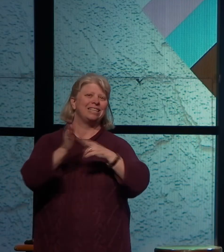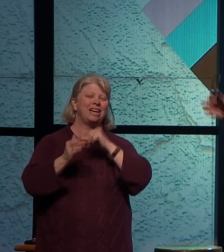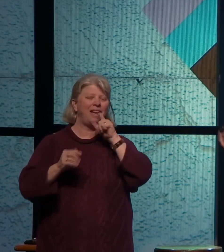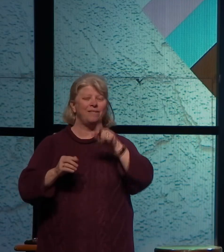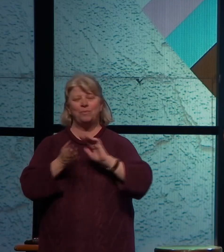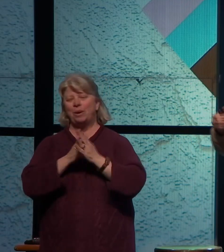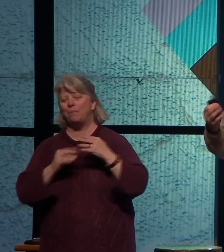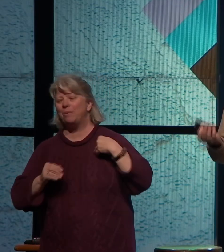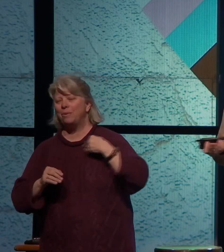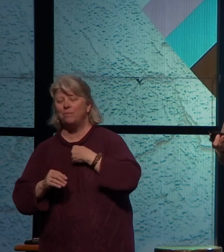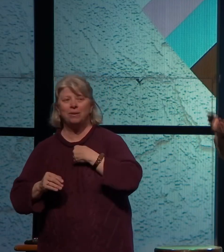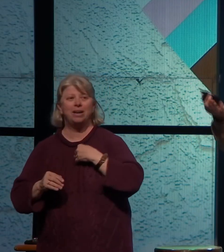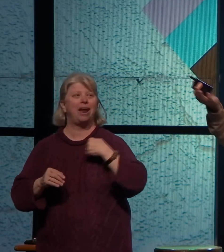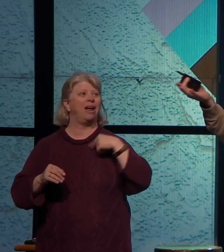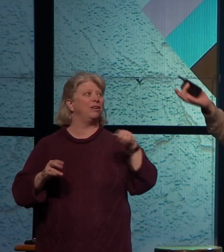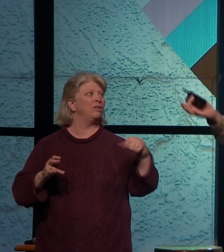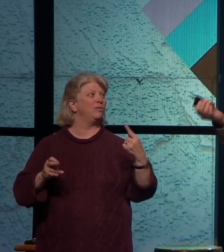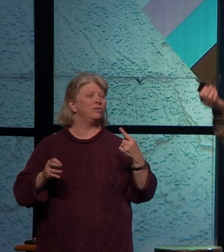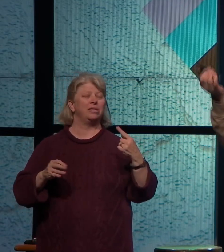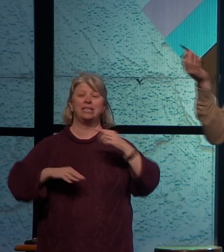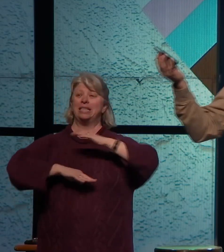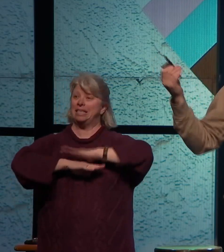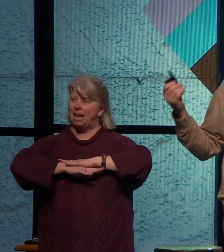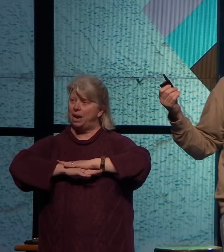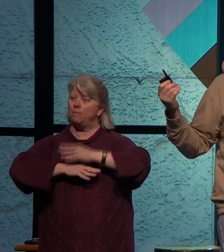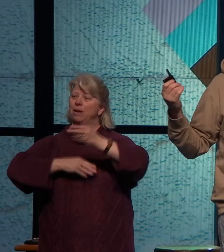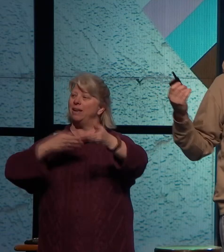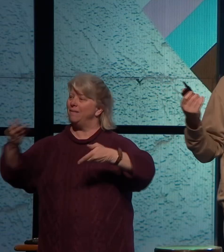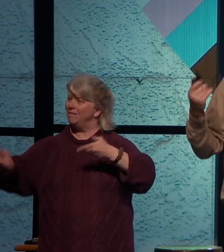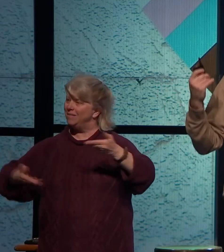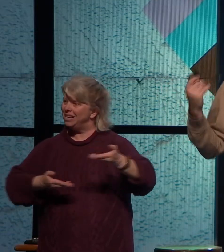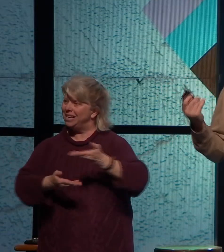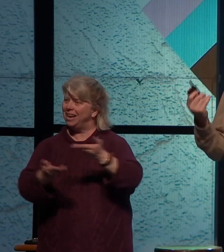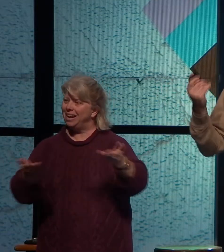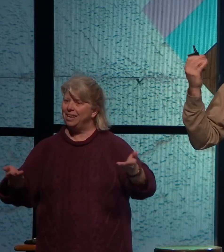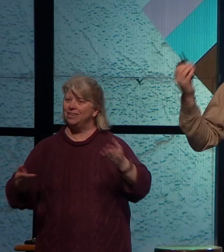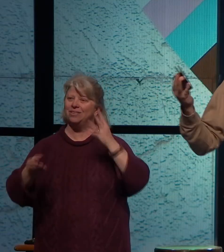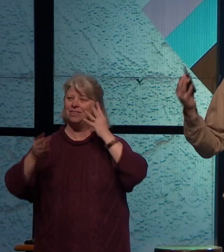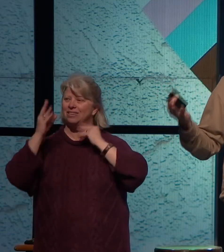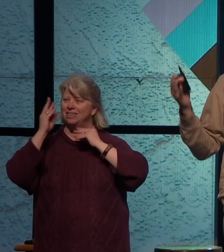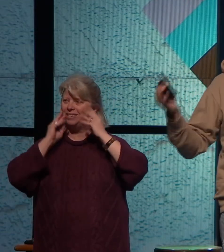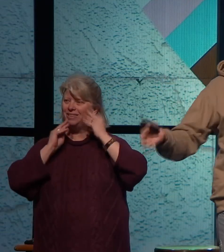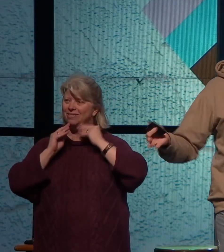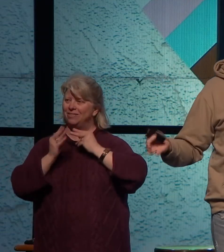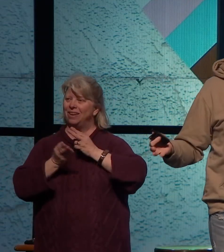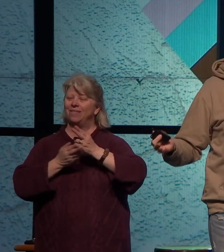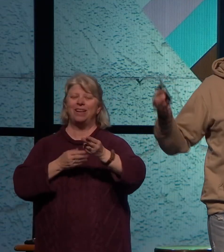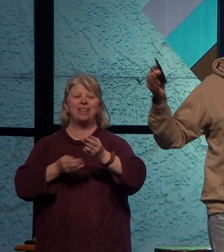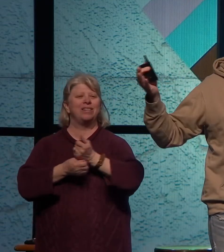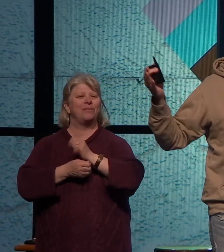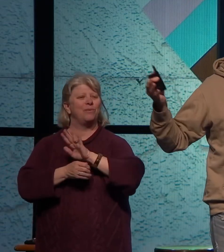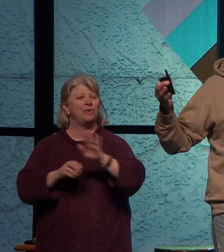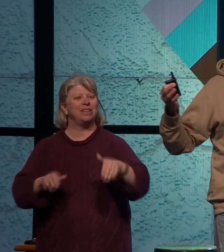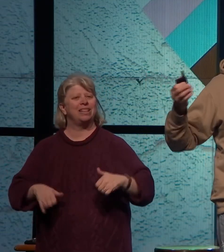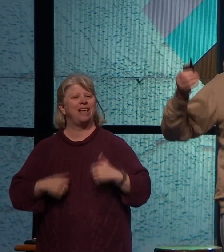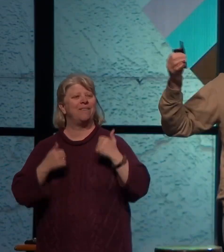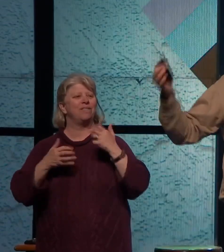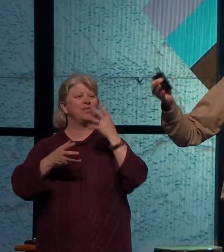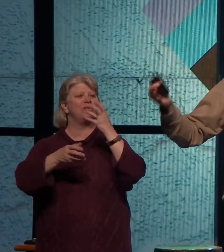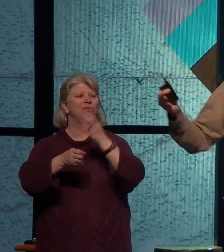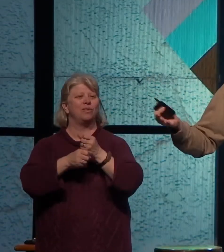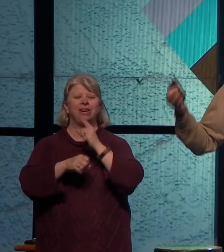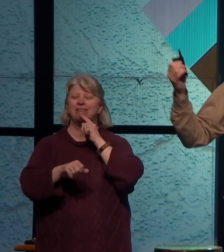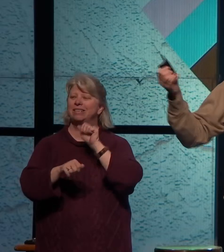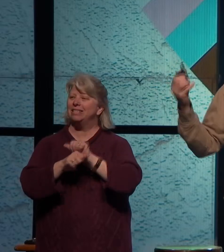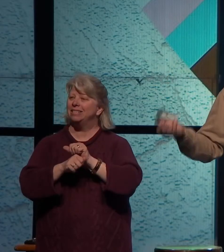don't have to believe anything. The table is an invitation to experience a divine love in your life and to trust that there